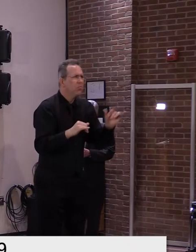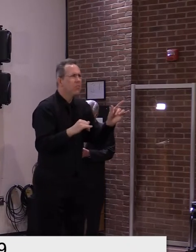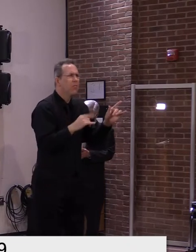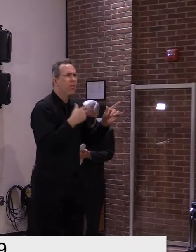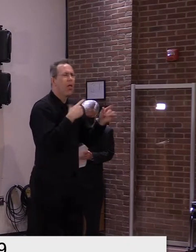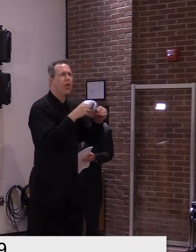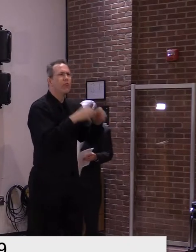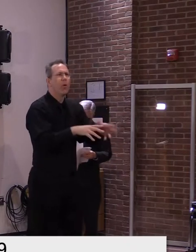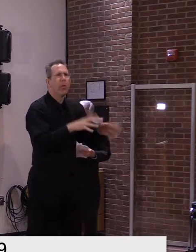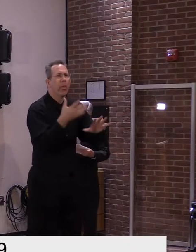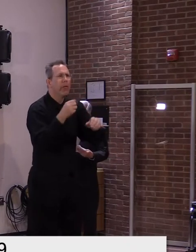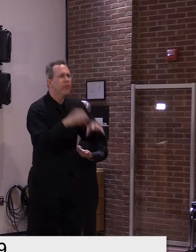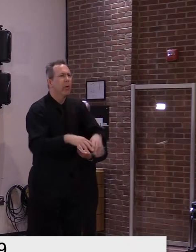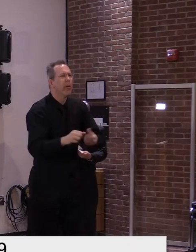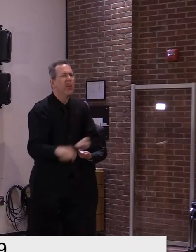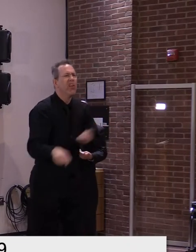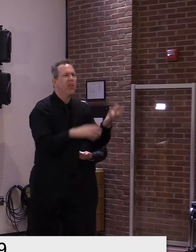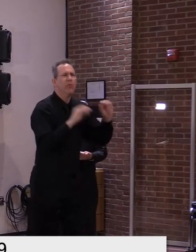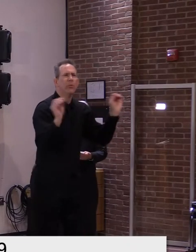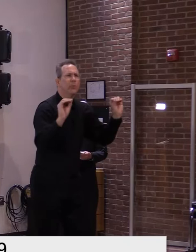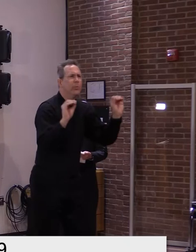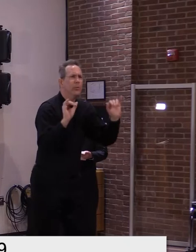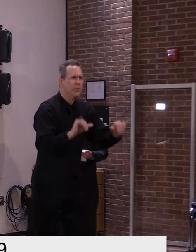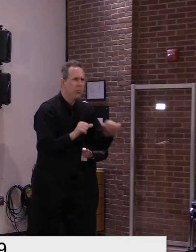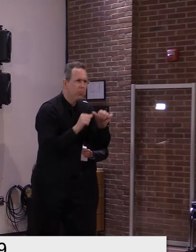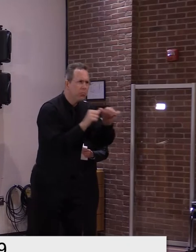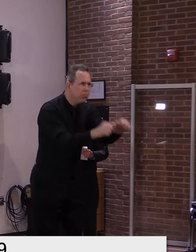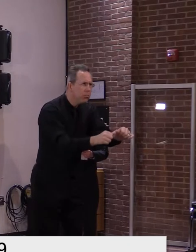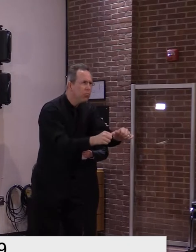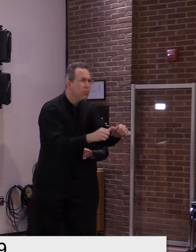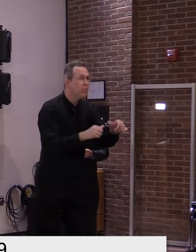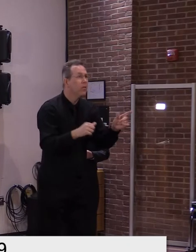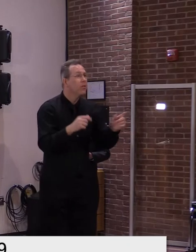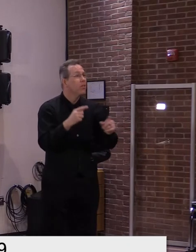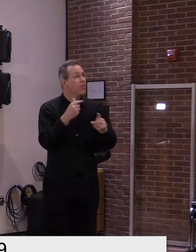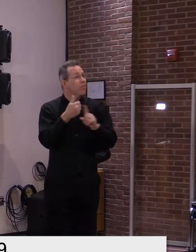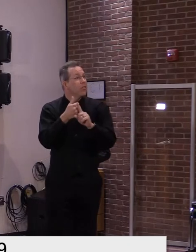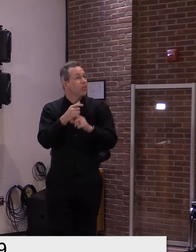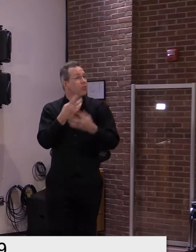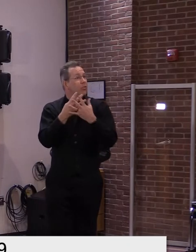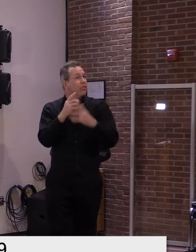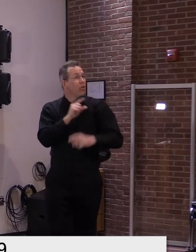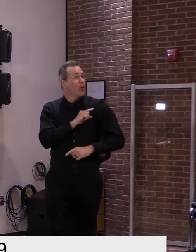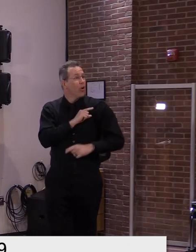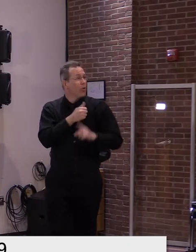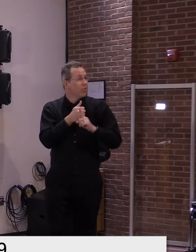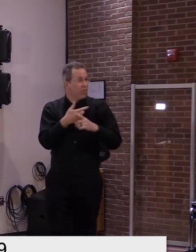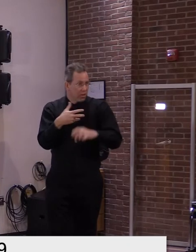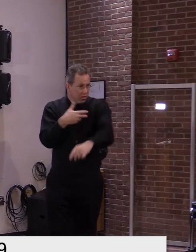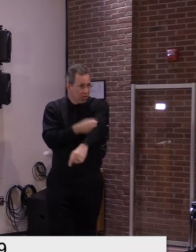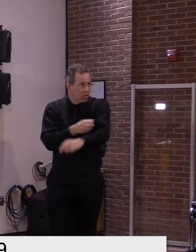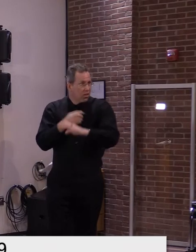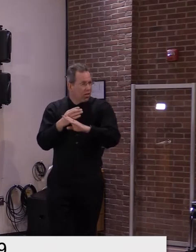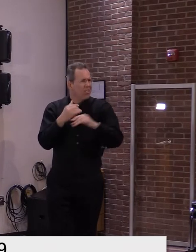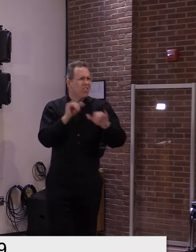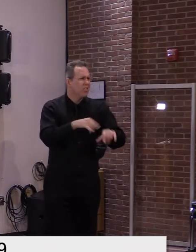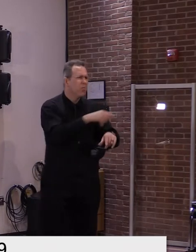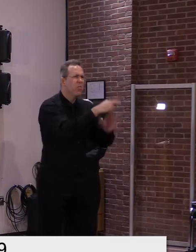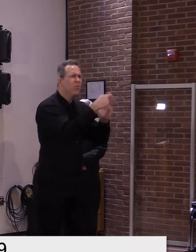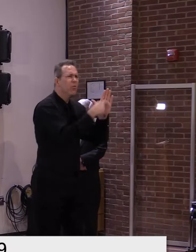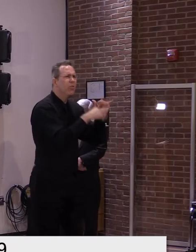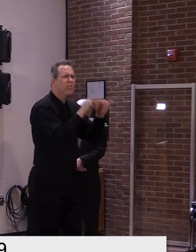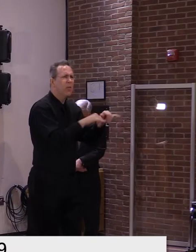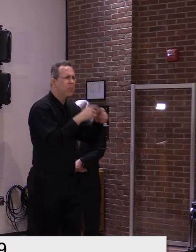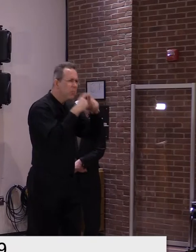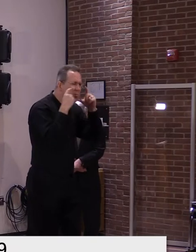put a needle in the arm of one of the correctional officers, and especially not when the correctional officer has just been